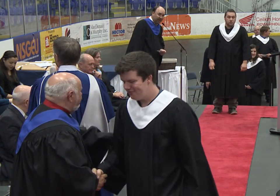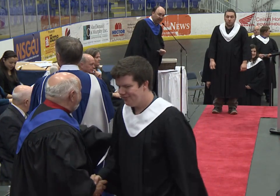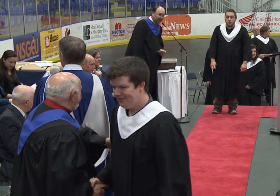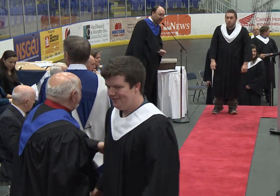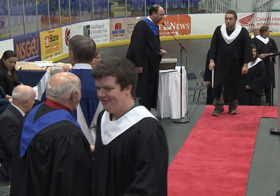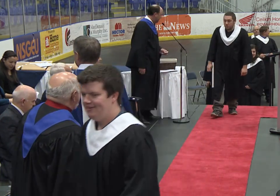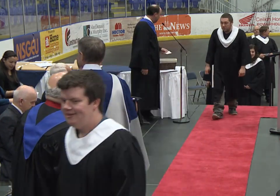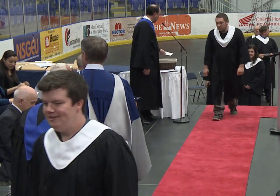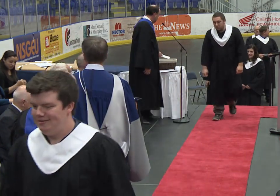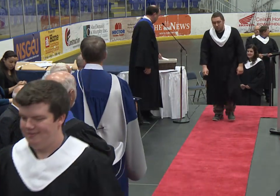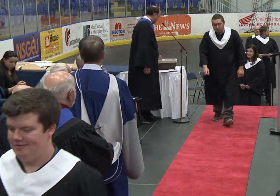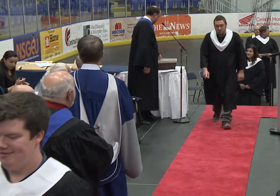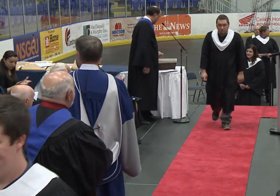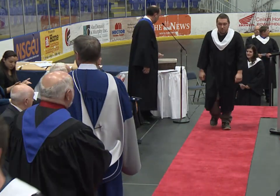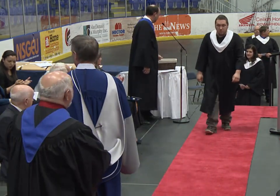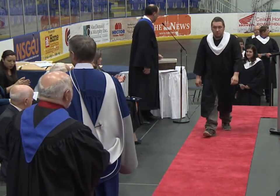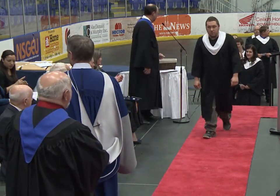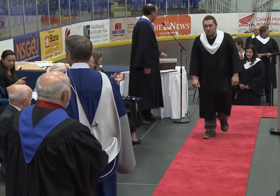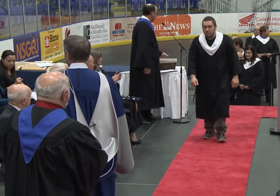Johnny Maddy.